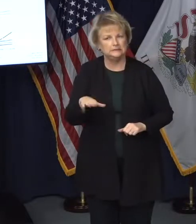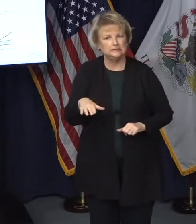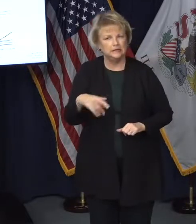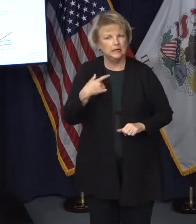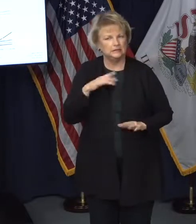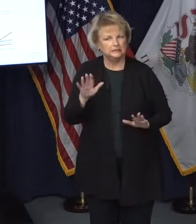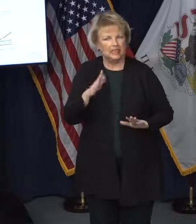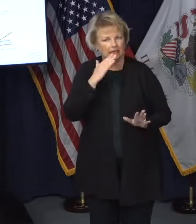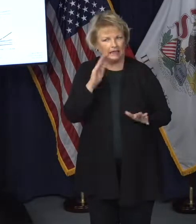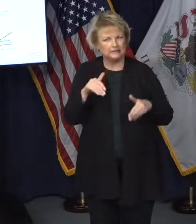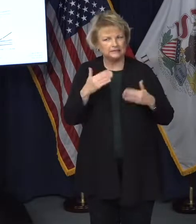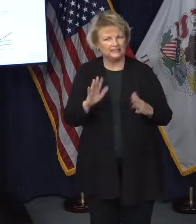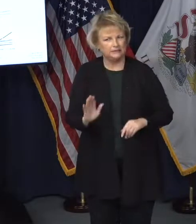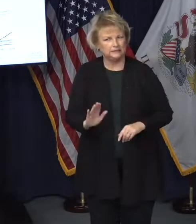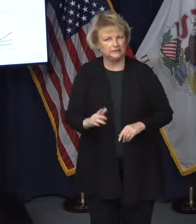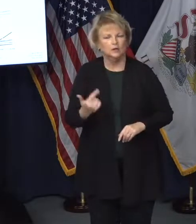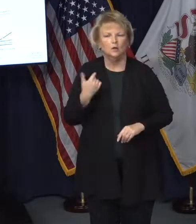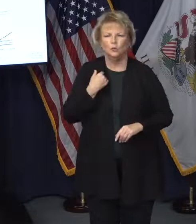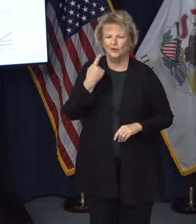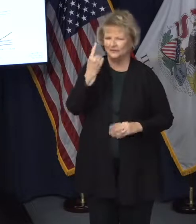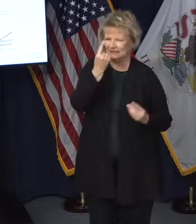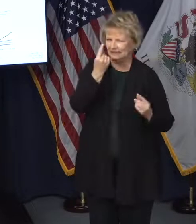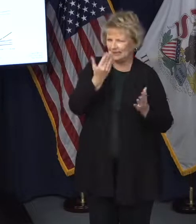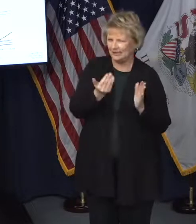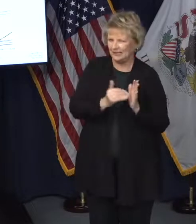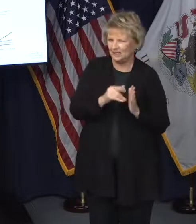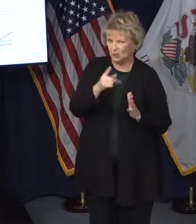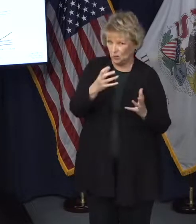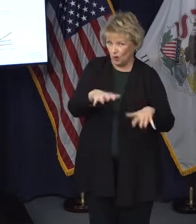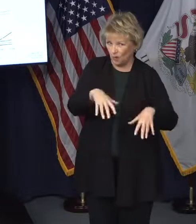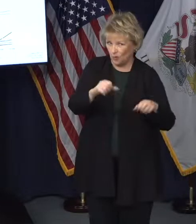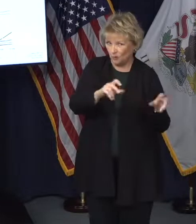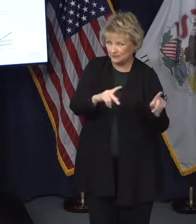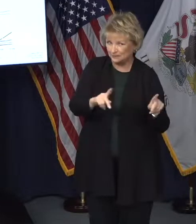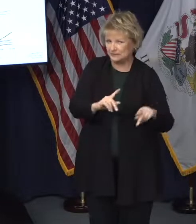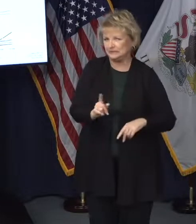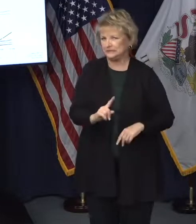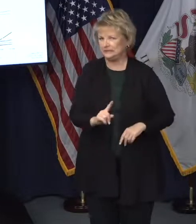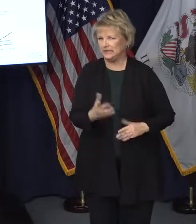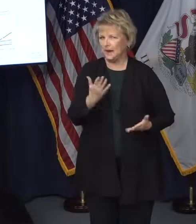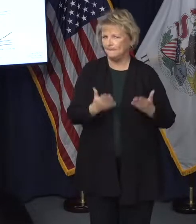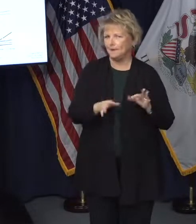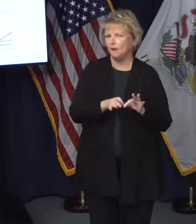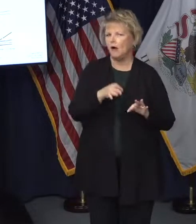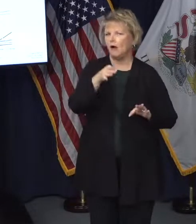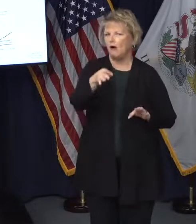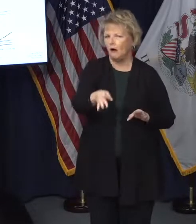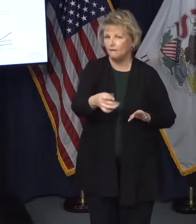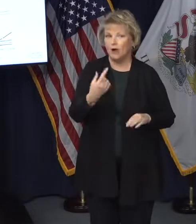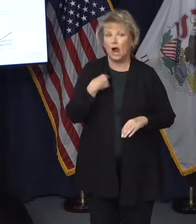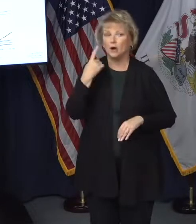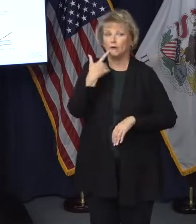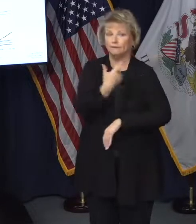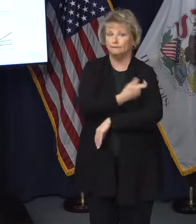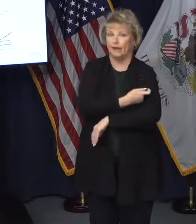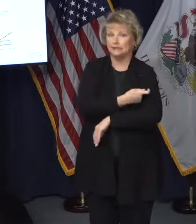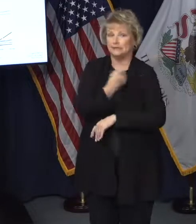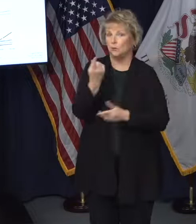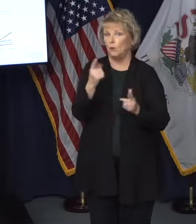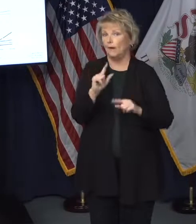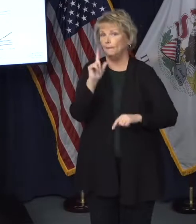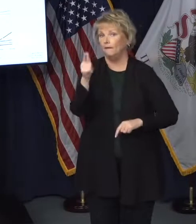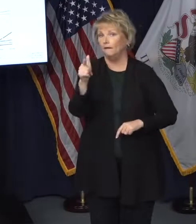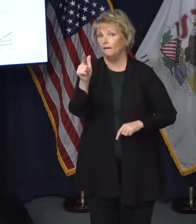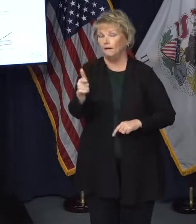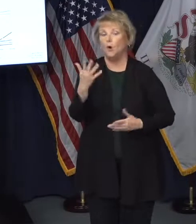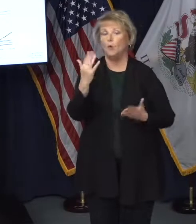rethink Thanksgiving. We need to really rethink this party that you wanted to have. Maybe we can just put this off. We heard that the vaccine's coming. Maybe we should